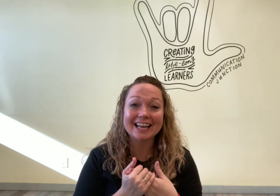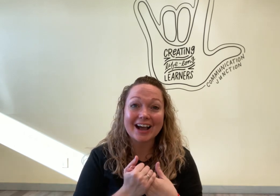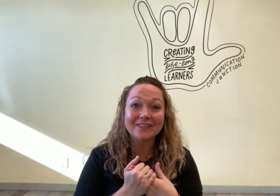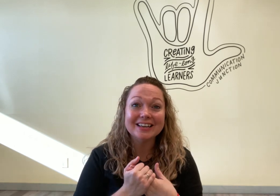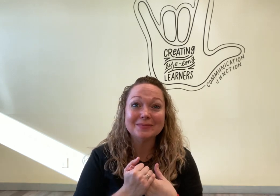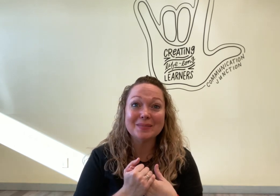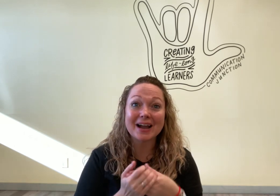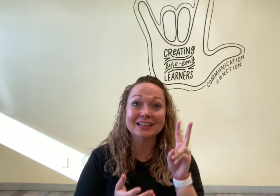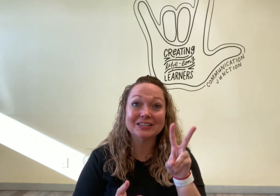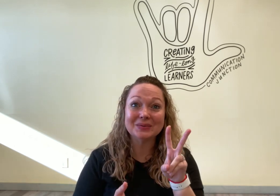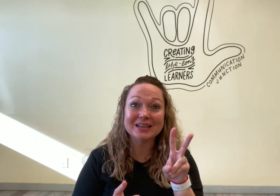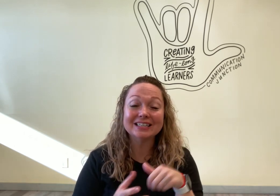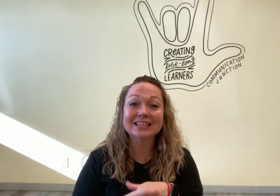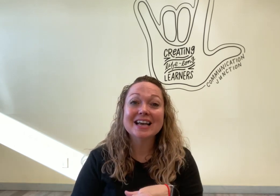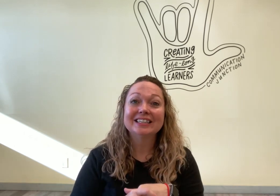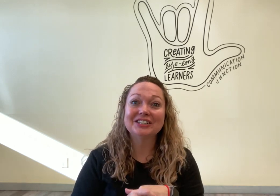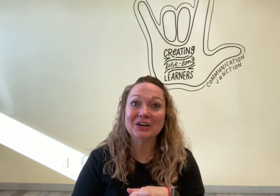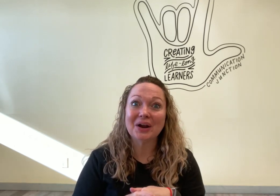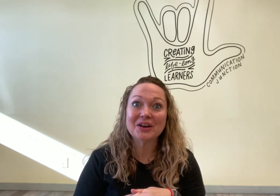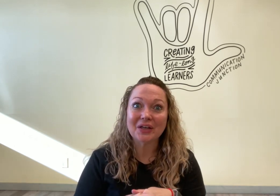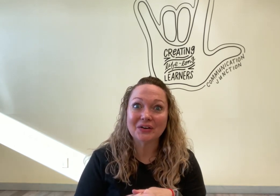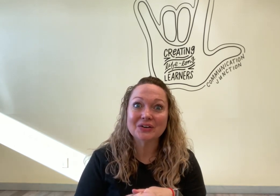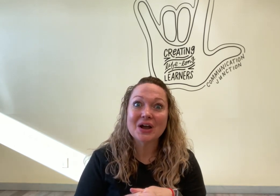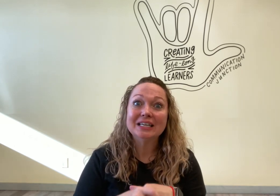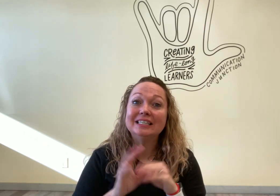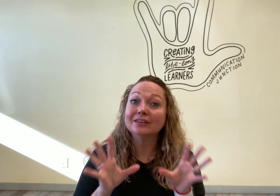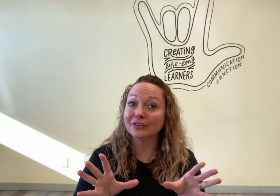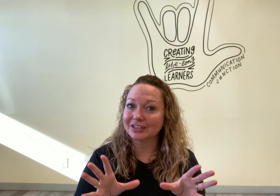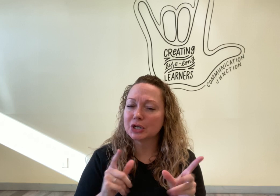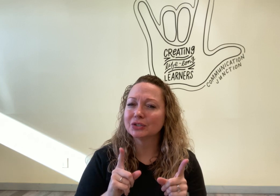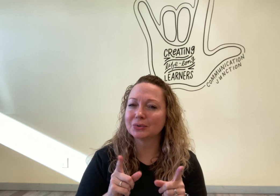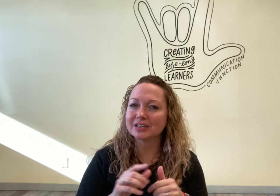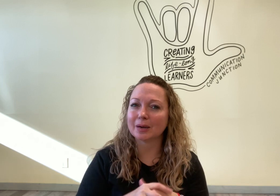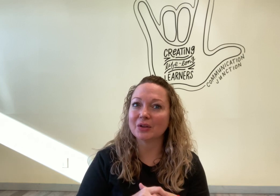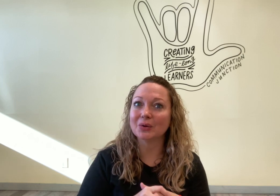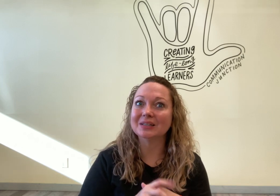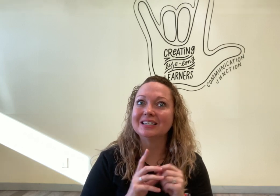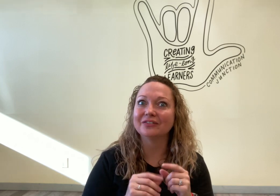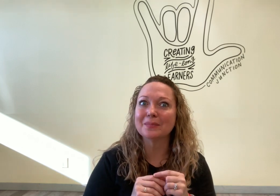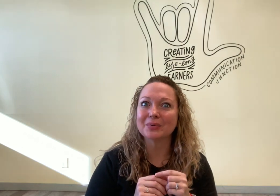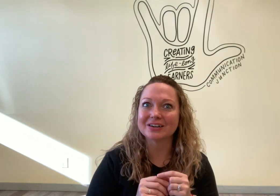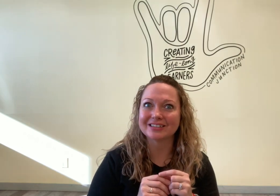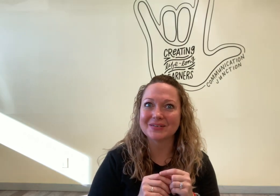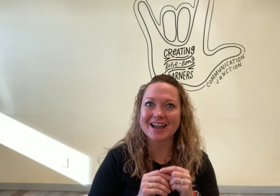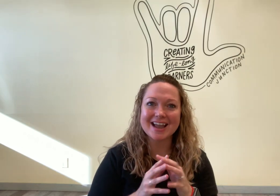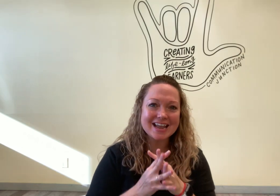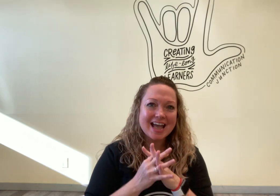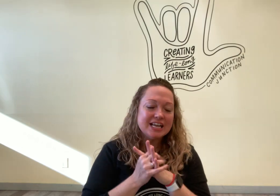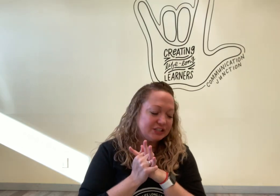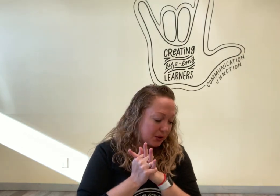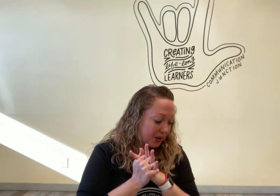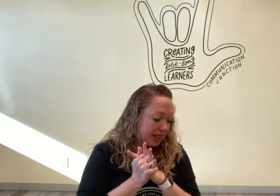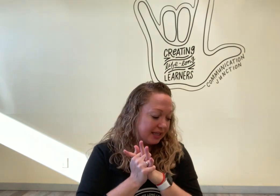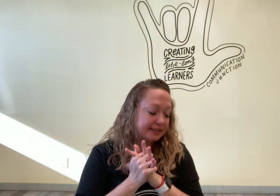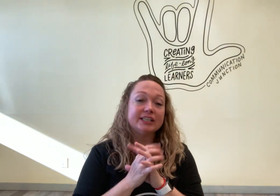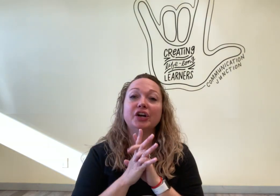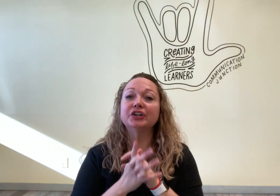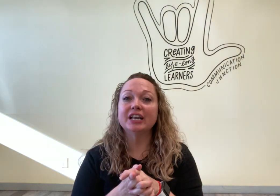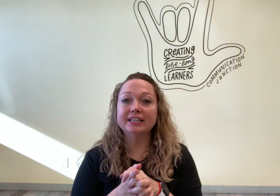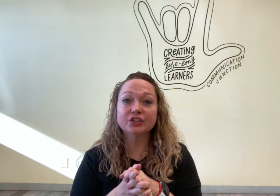wait to be back in 2 weeks to share another different story time with you with different books, okay? So let's sing our goodnight song one